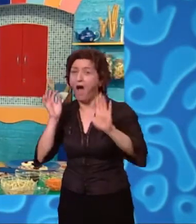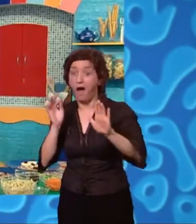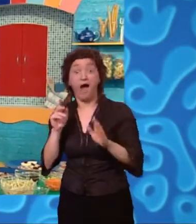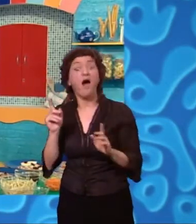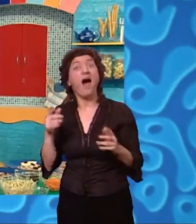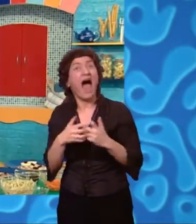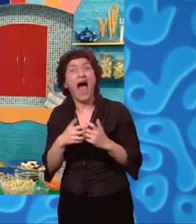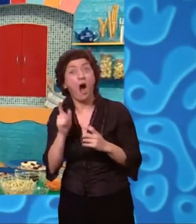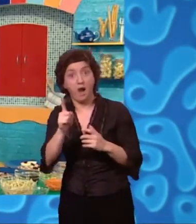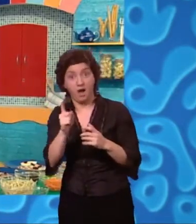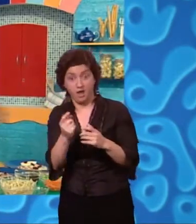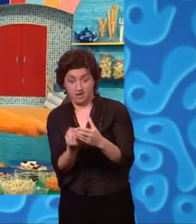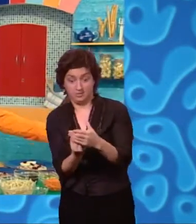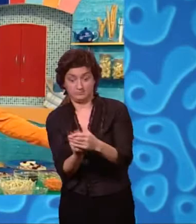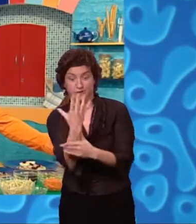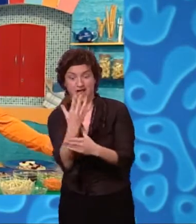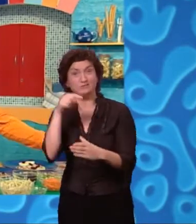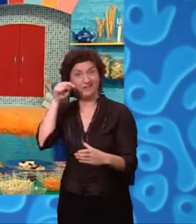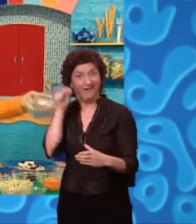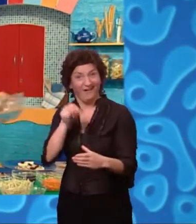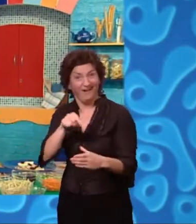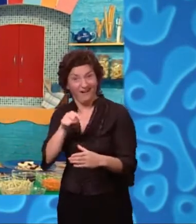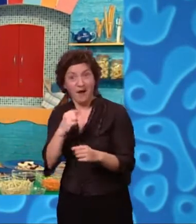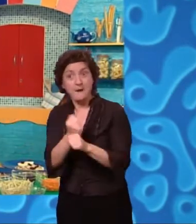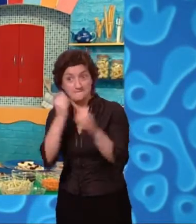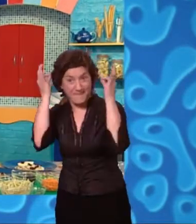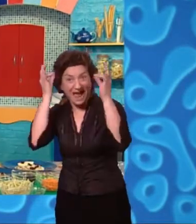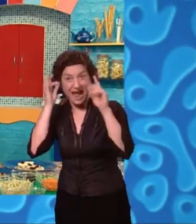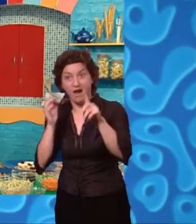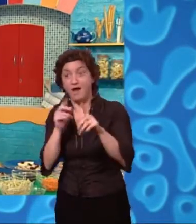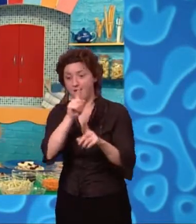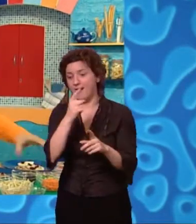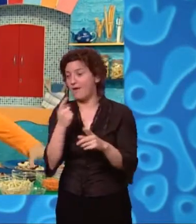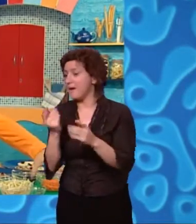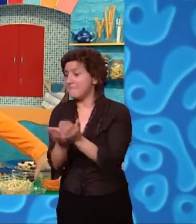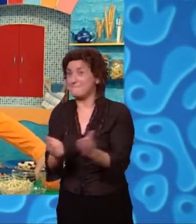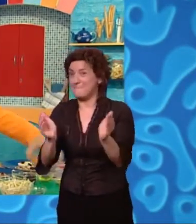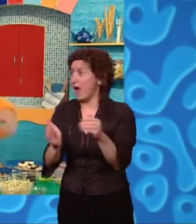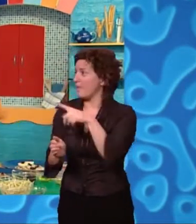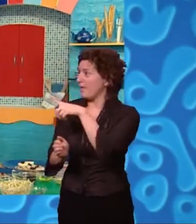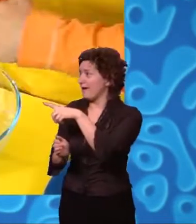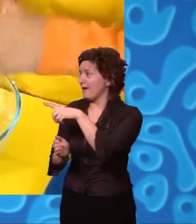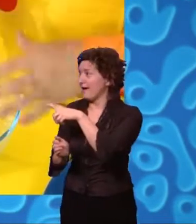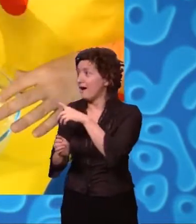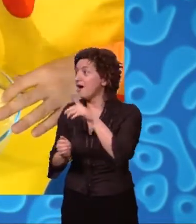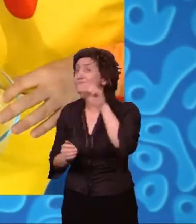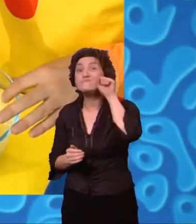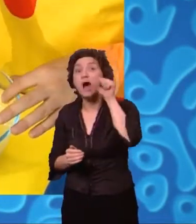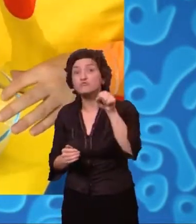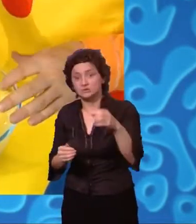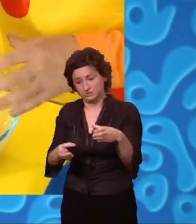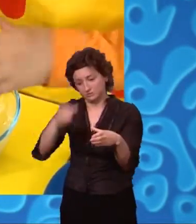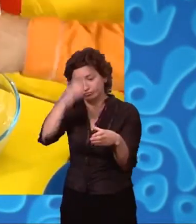and that will be the hair. So, in another bowl, put the carrots